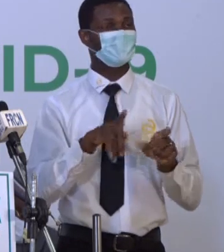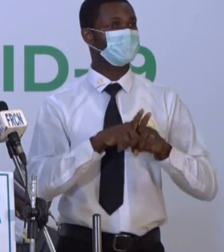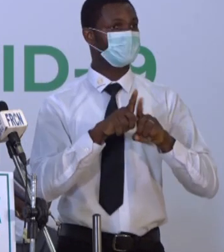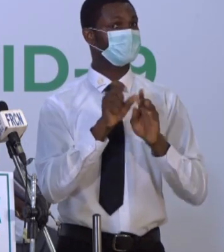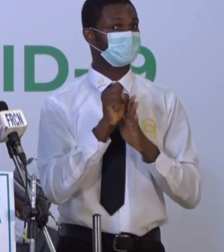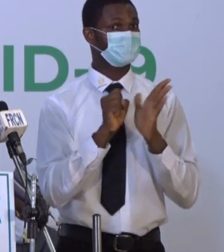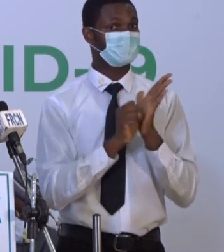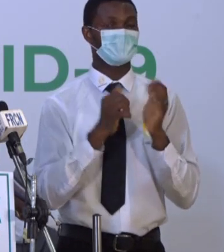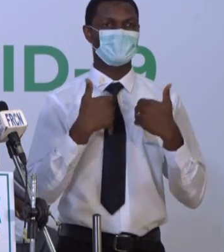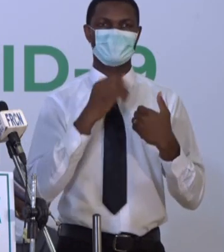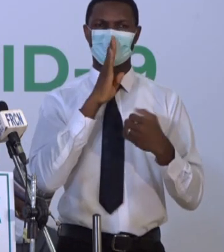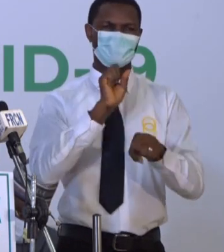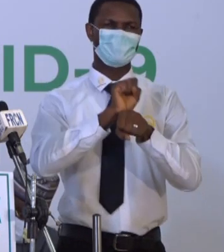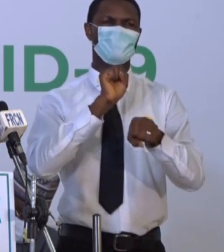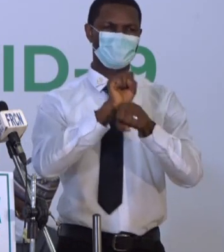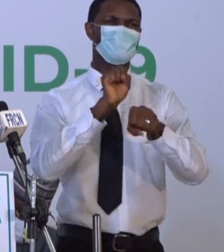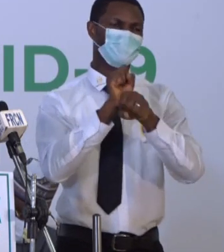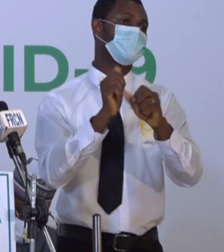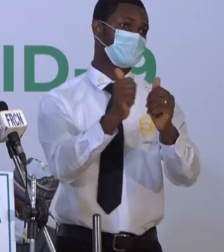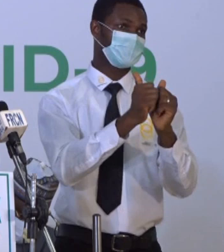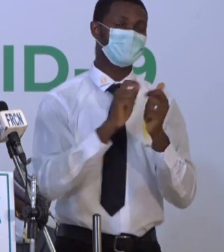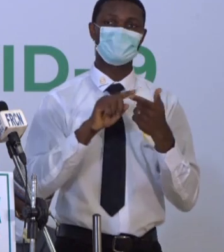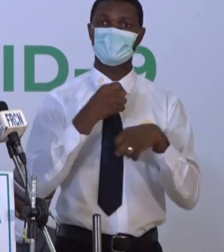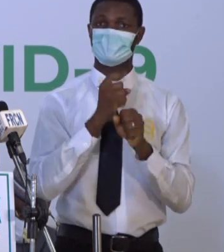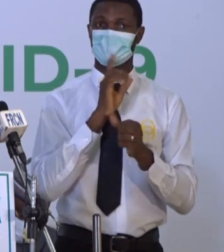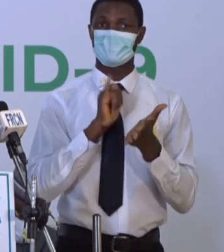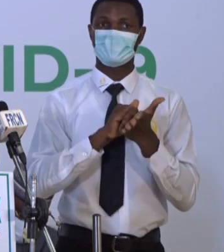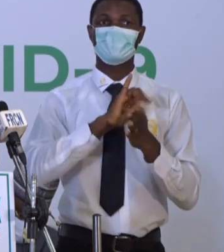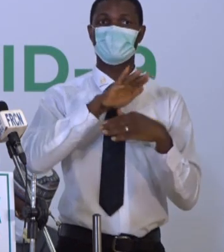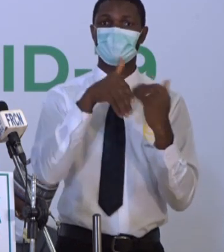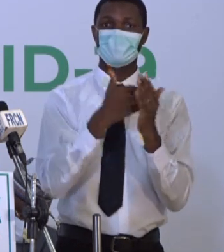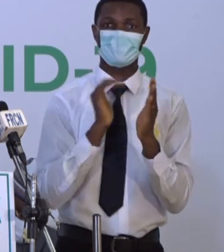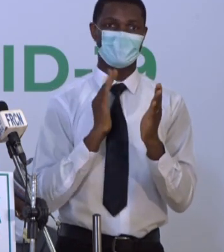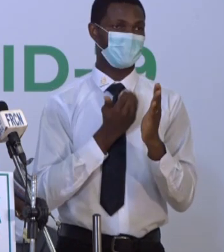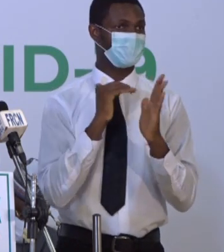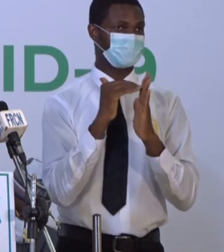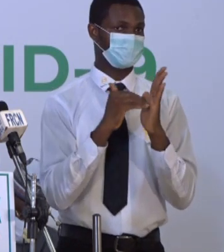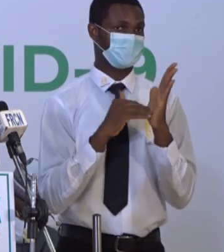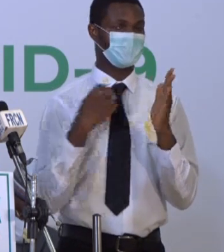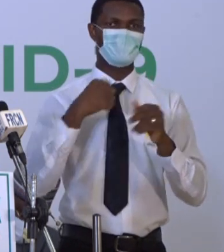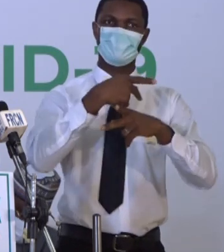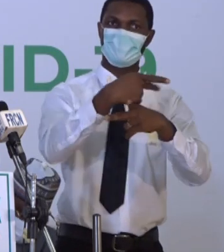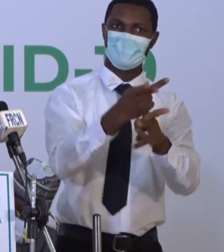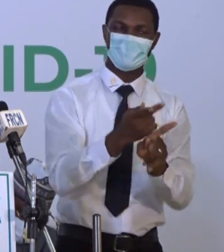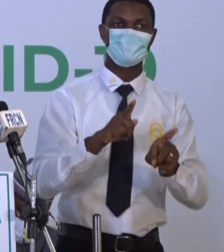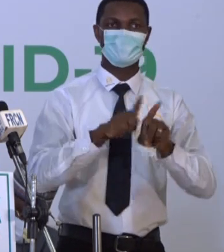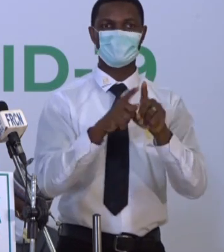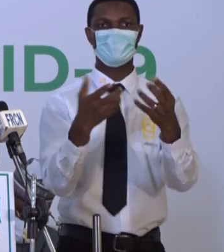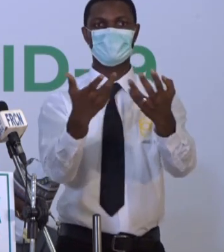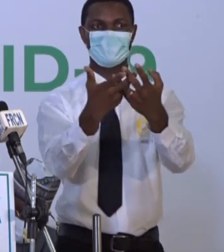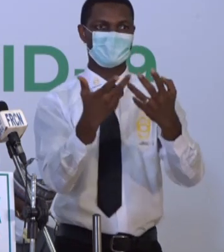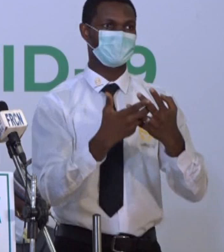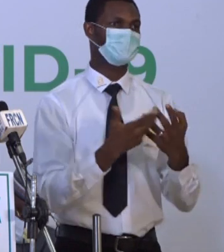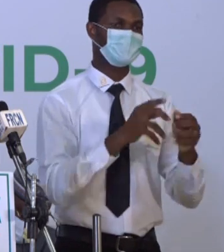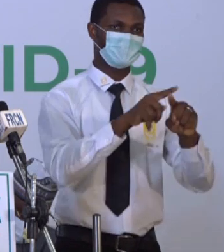been working very closely to make sure that the guidelines we produce are relevant to our setting and will